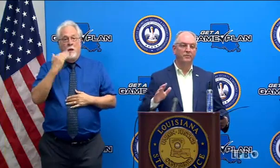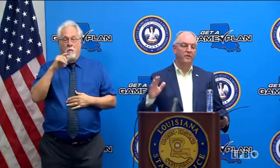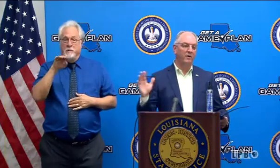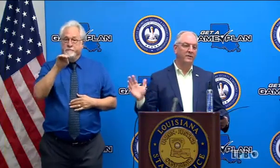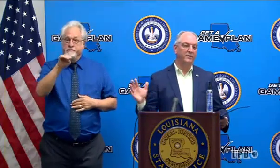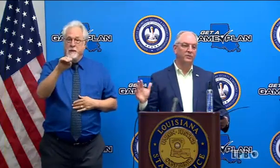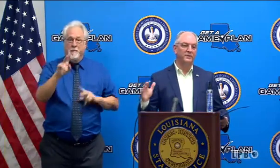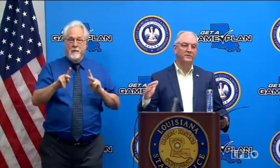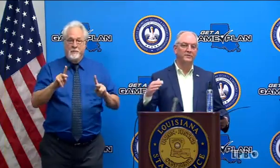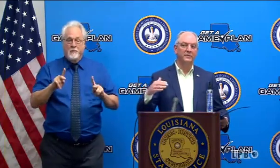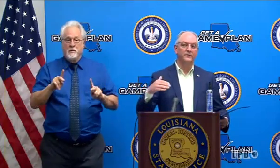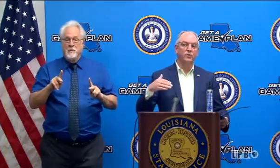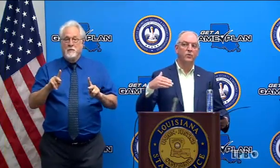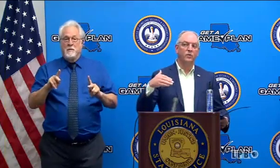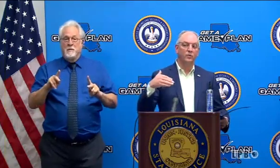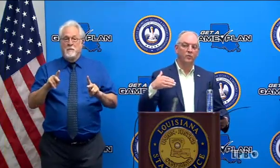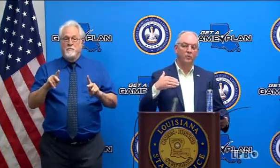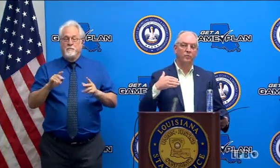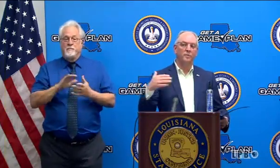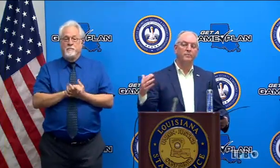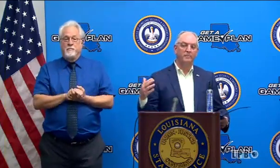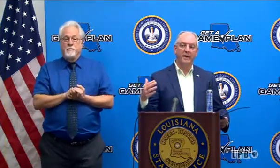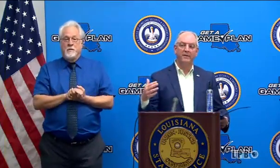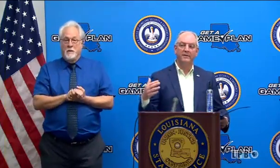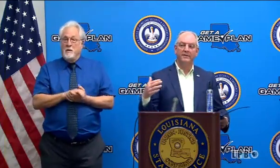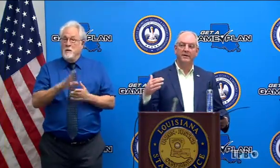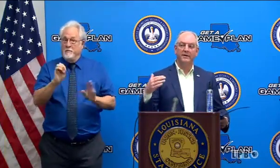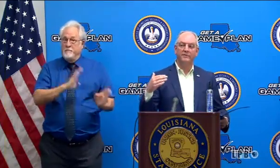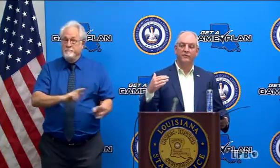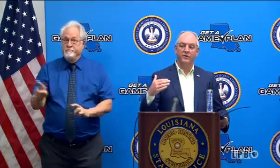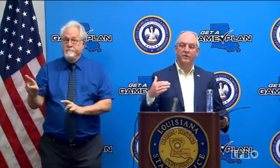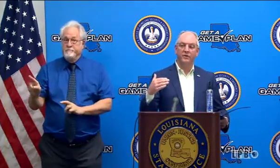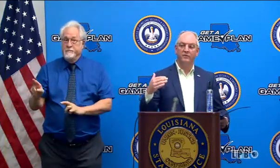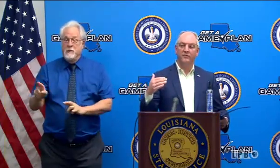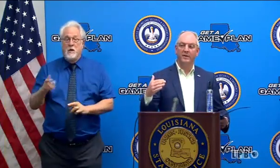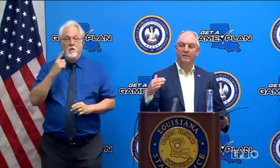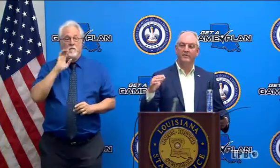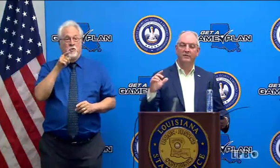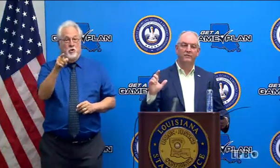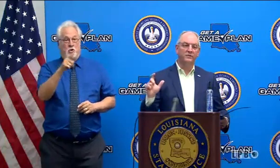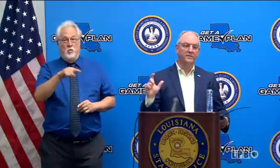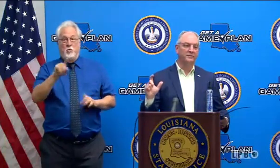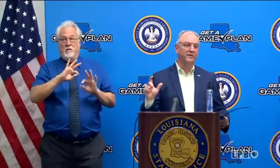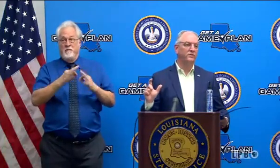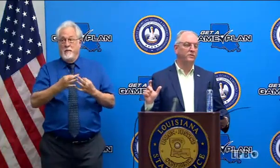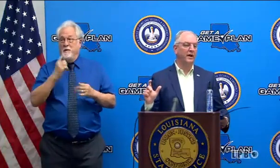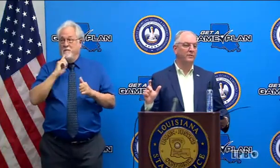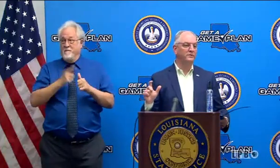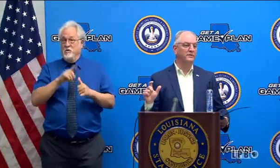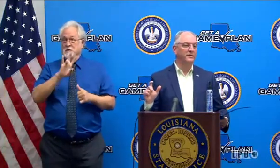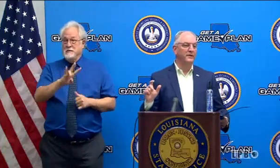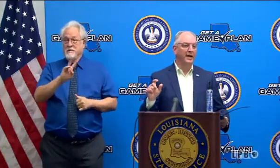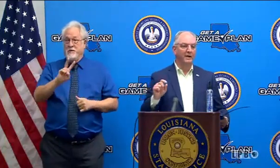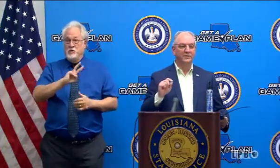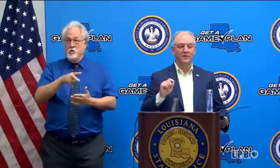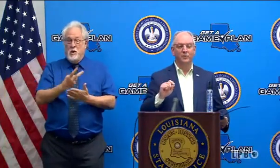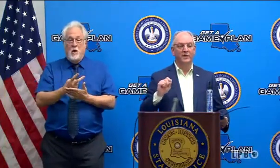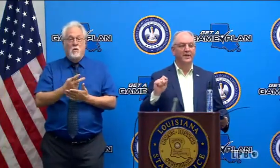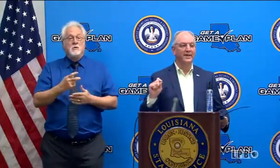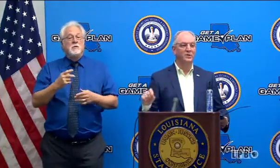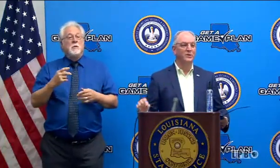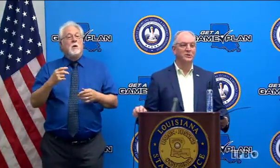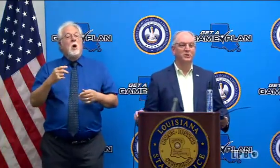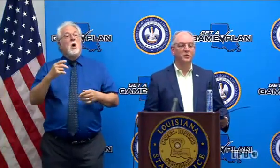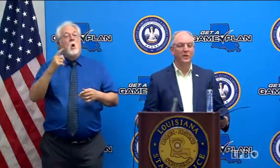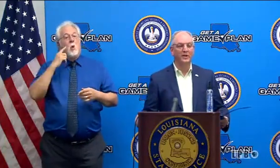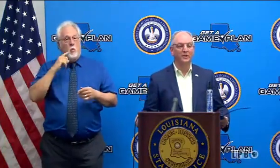telling people, for all of these reasons, be prepared for you and your family for the first 72 hours. Obviously, we're